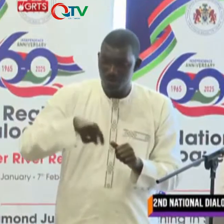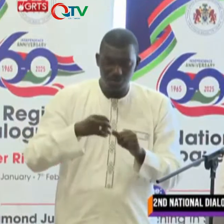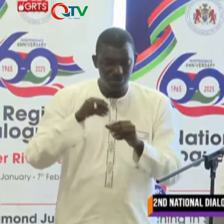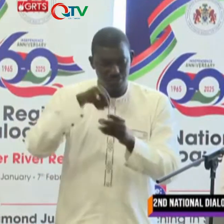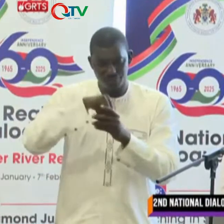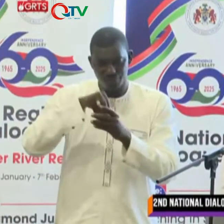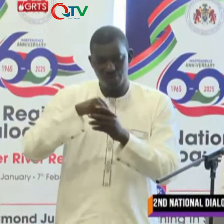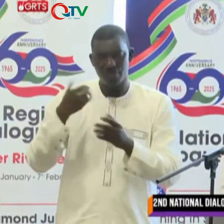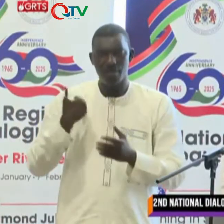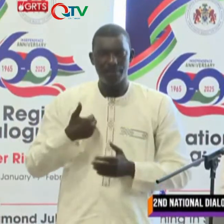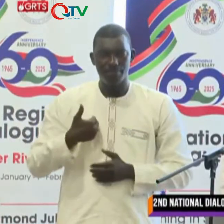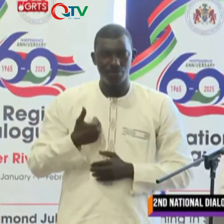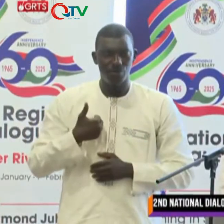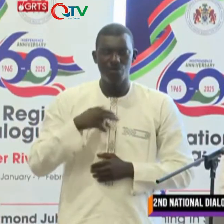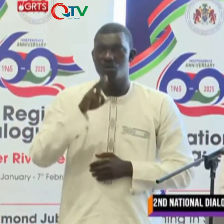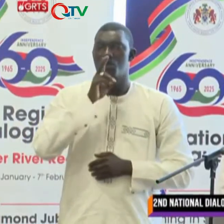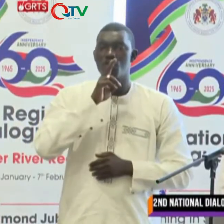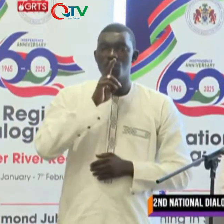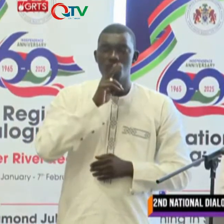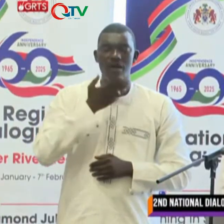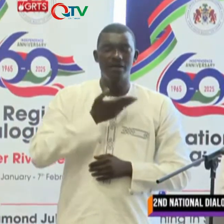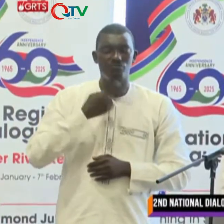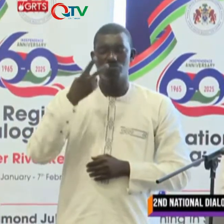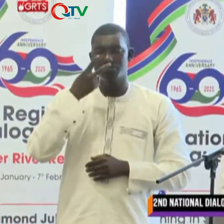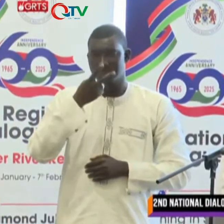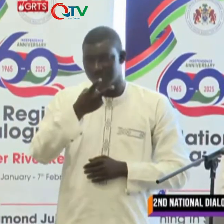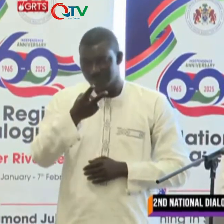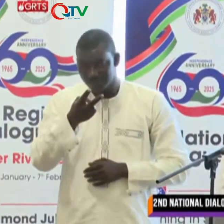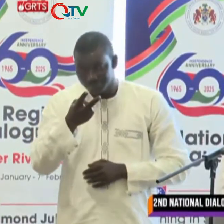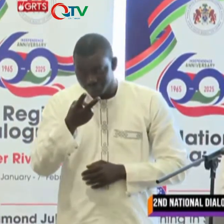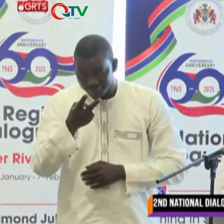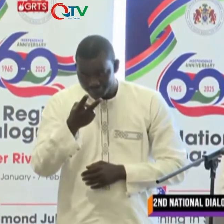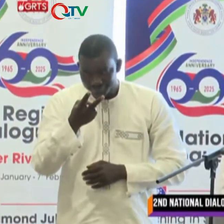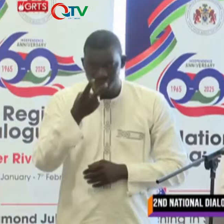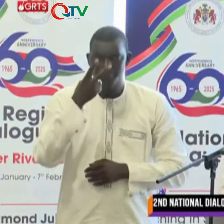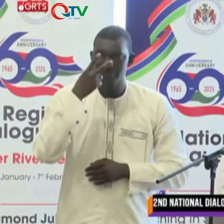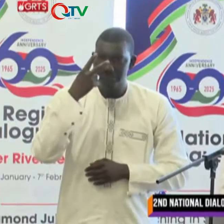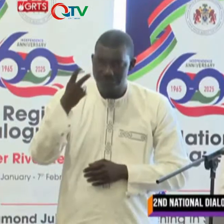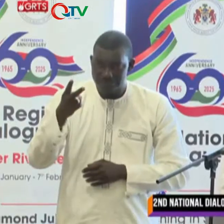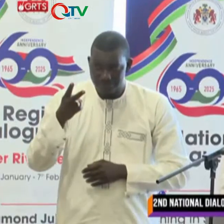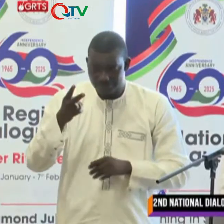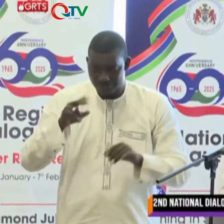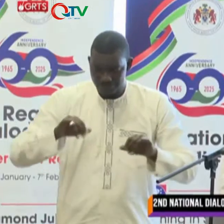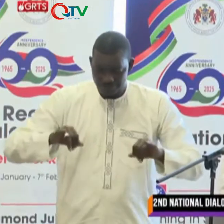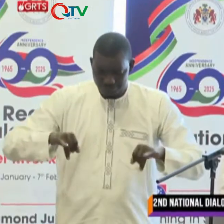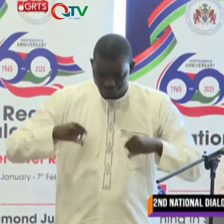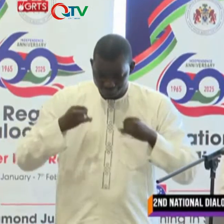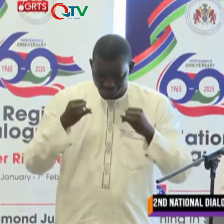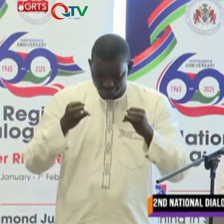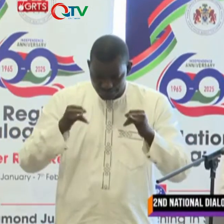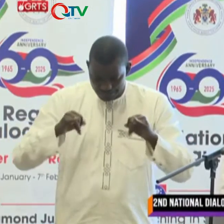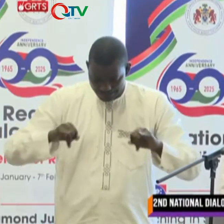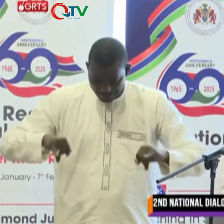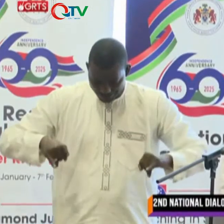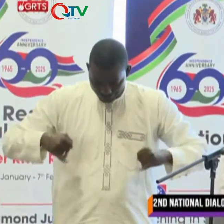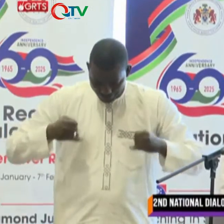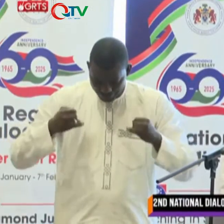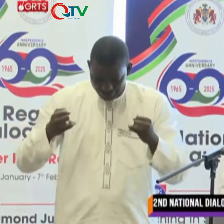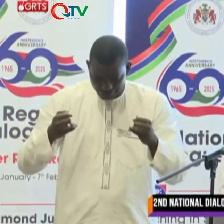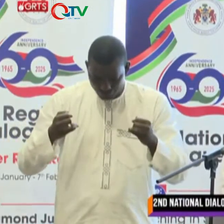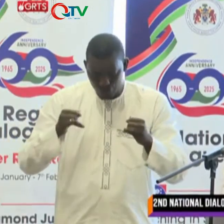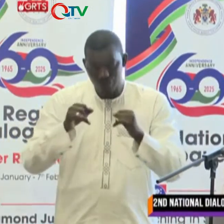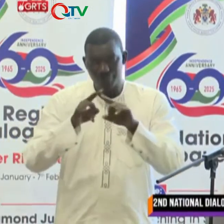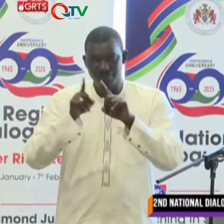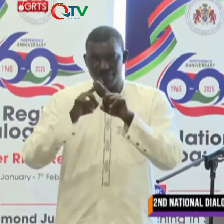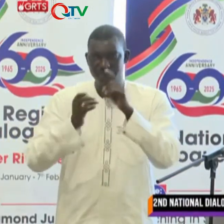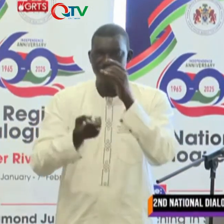the people, who ought to be seen in the initiation, implementation stages of the development